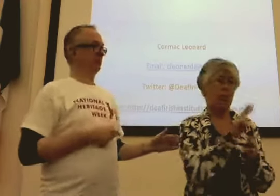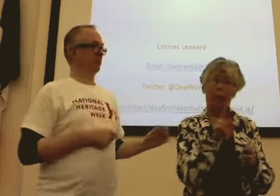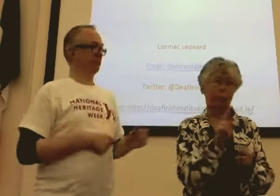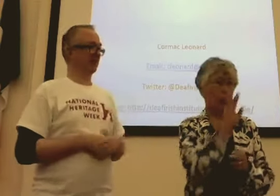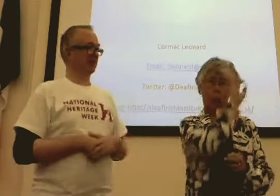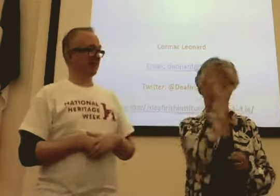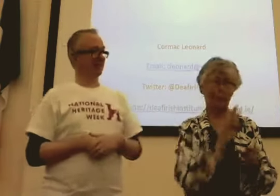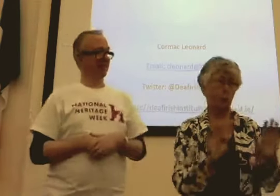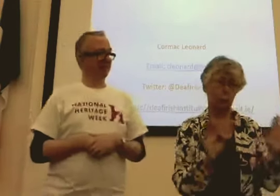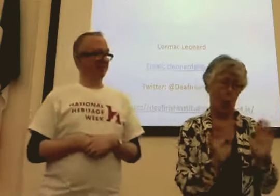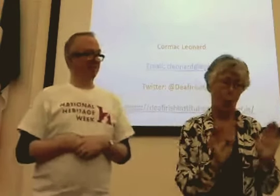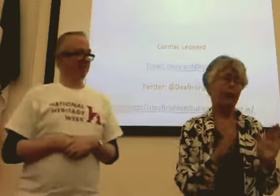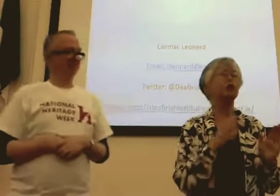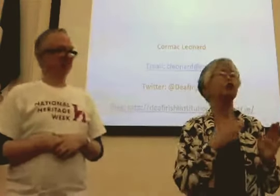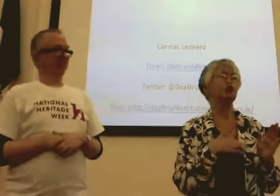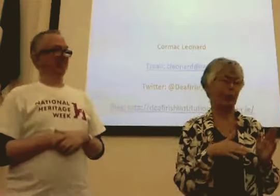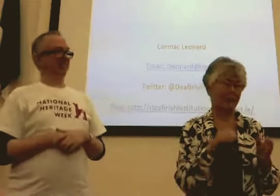Now, first, what